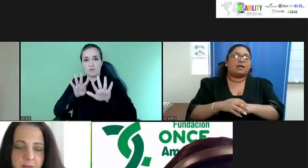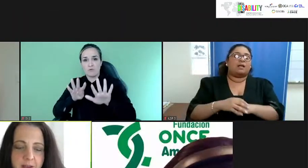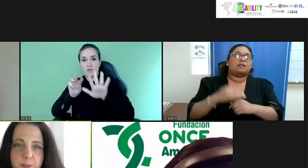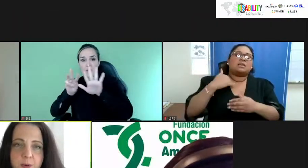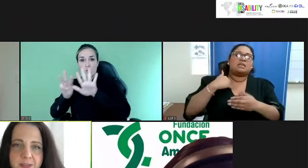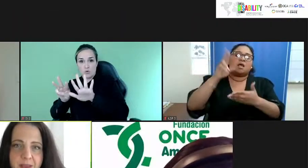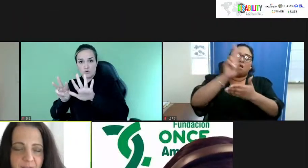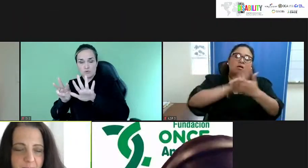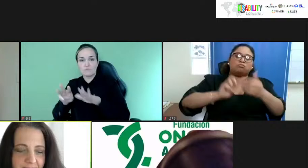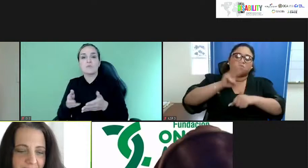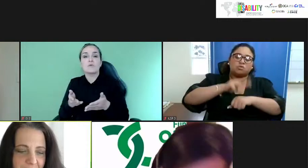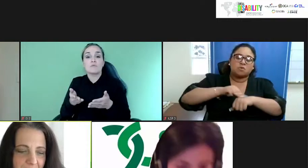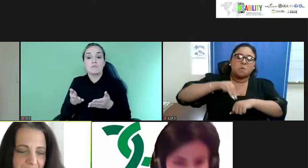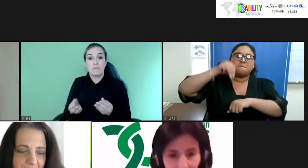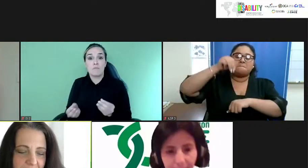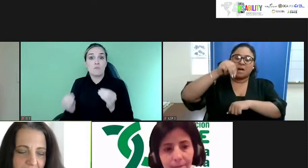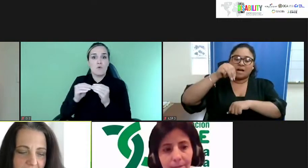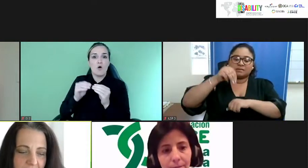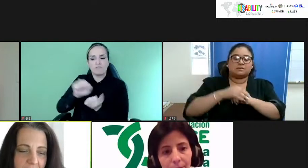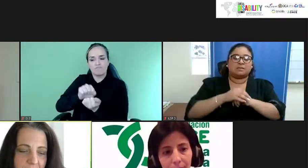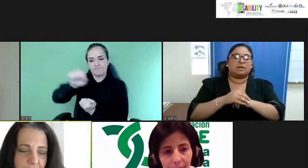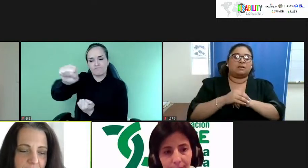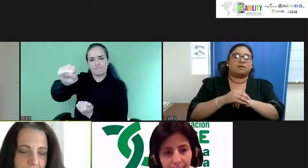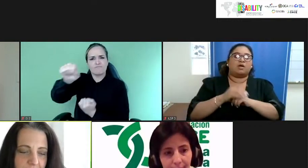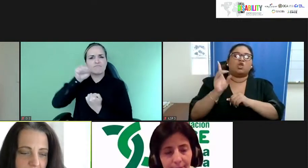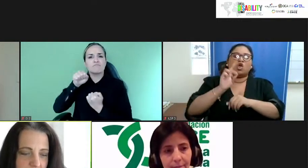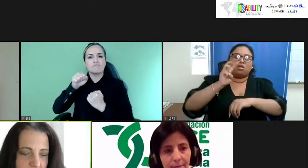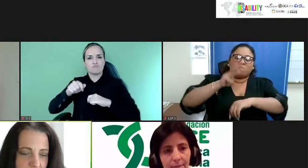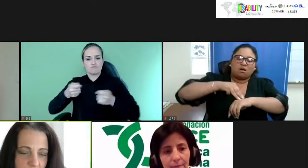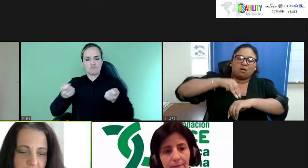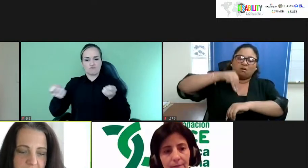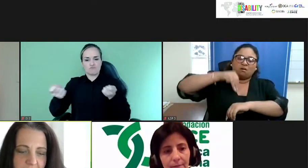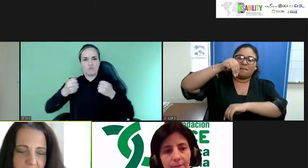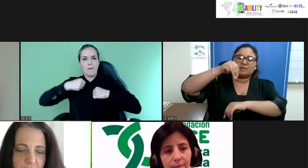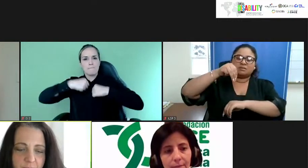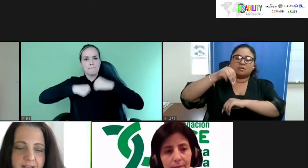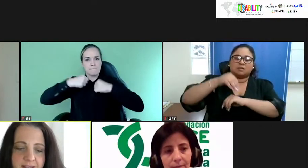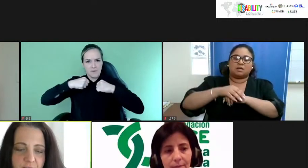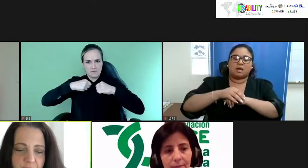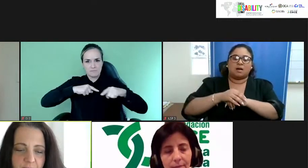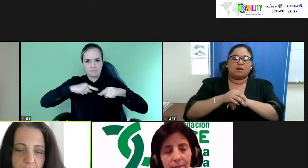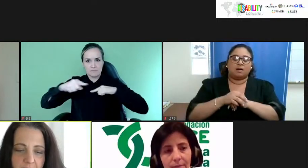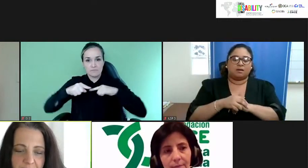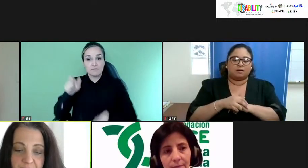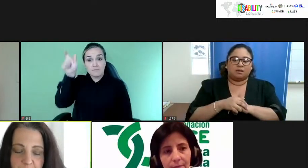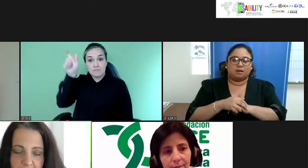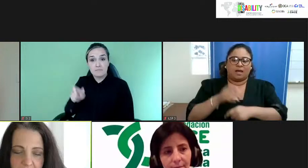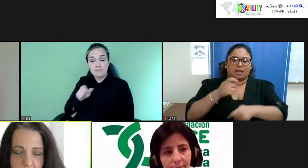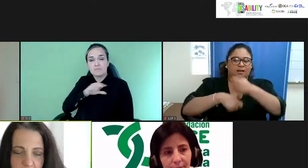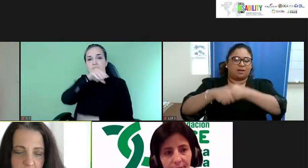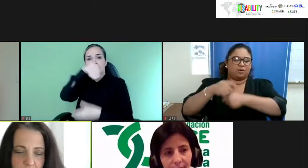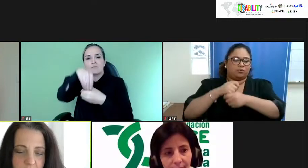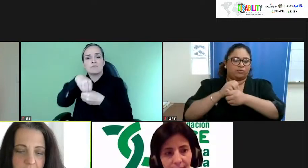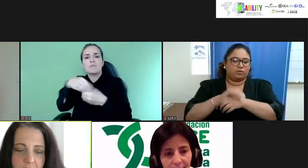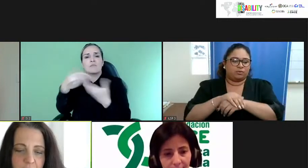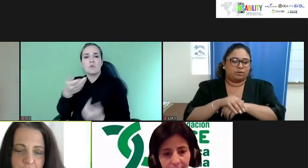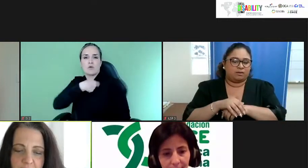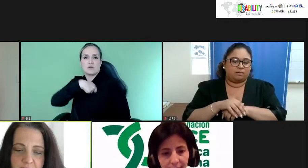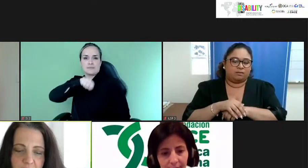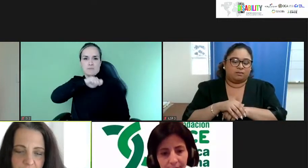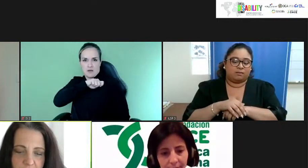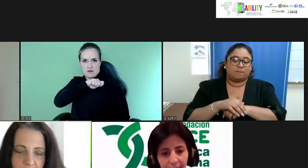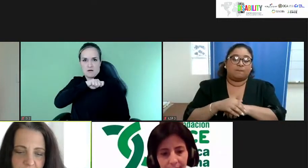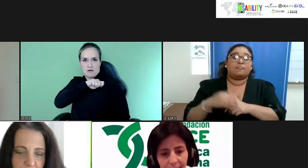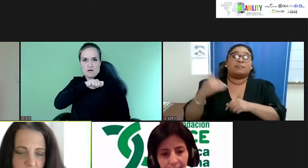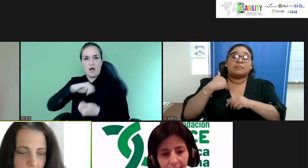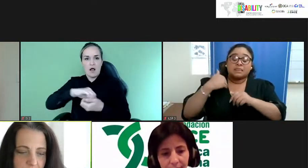medium enterprise management she's affiliated to the national organization of the blind of spain she's